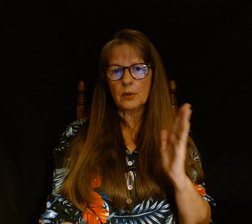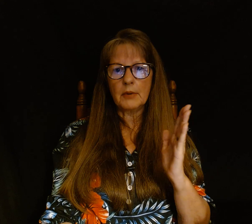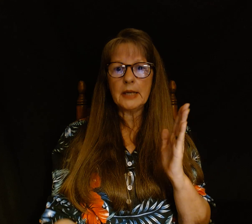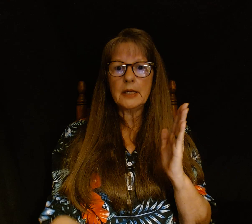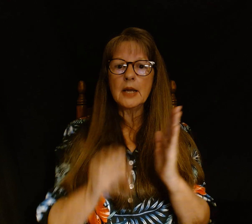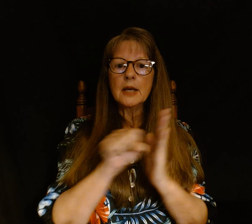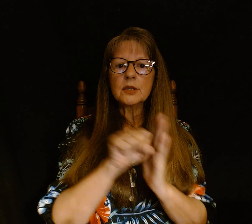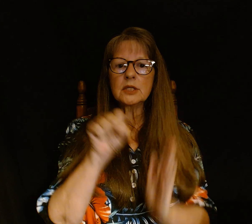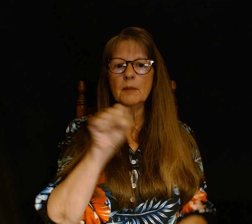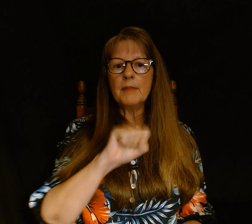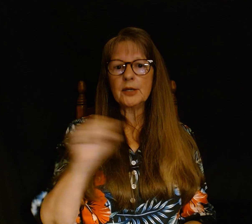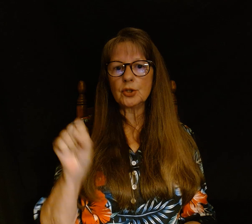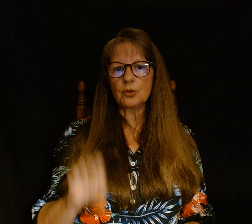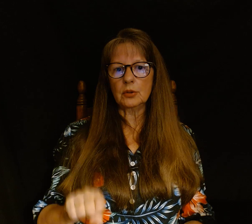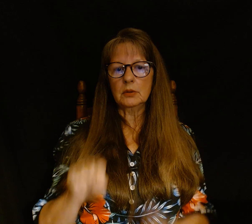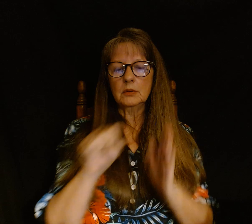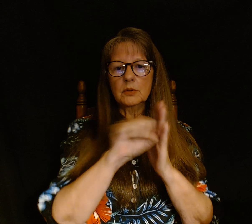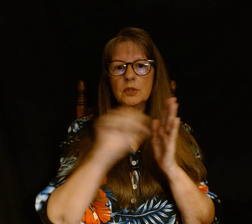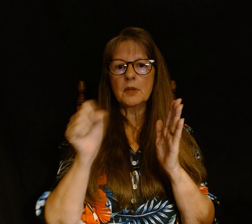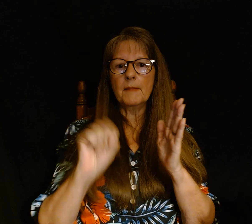right? Semester.